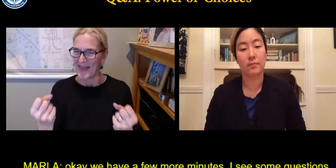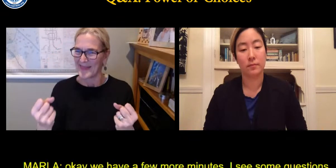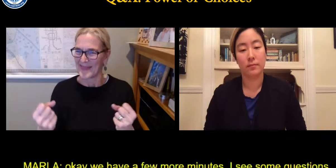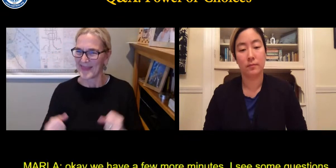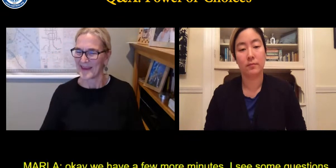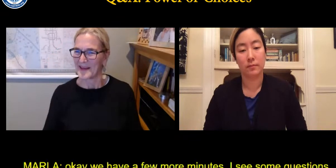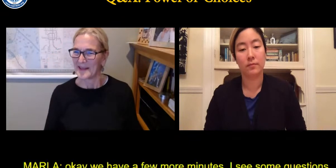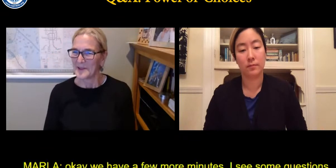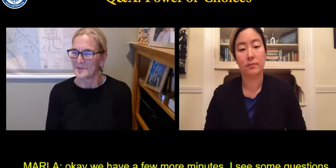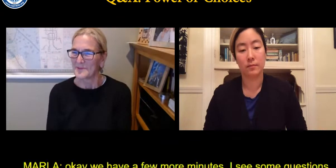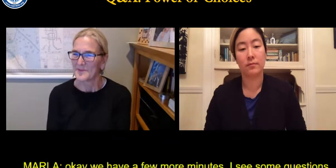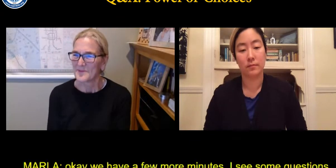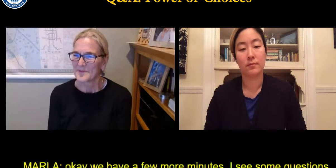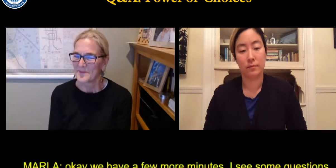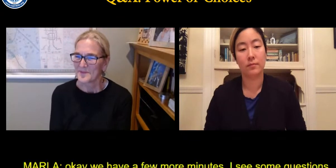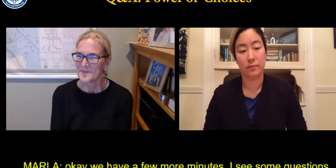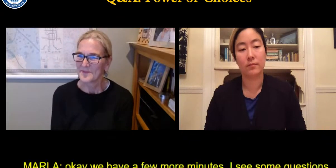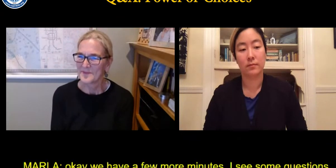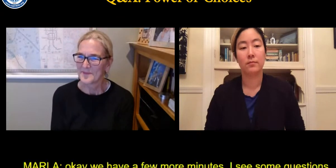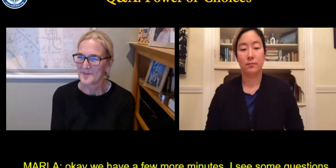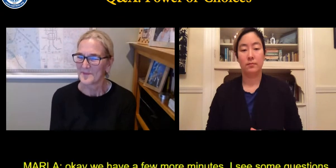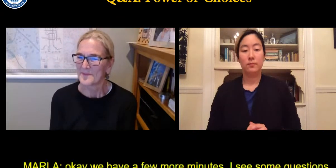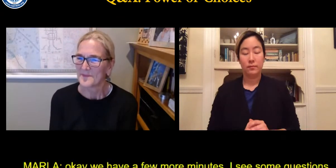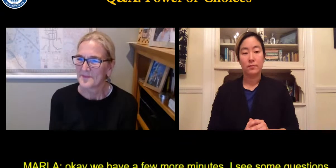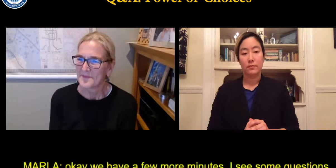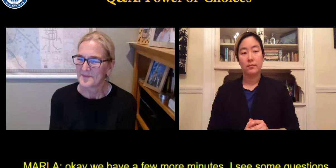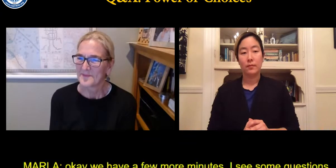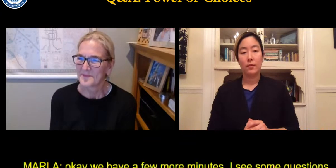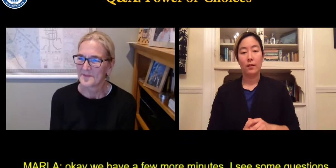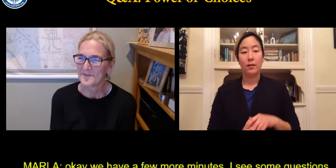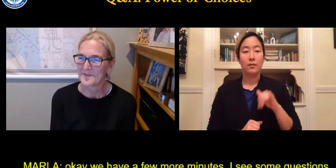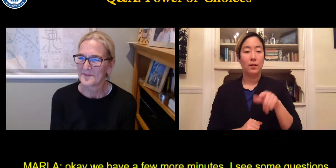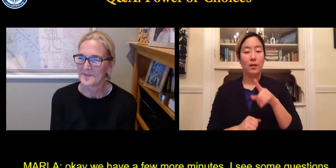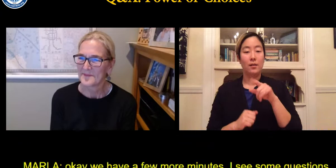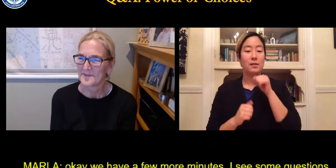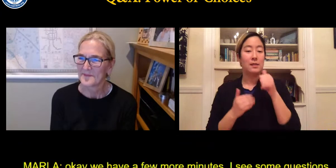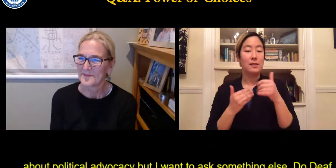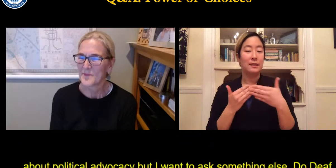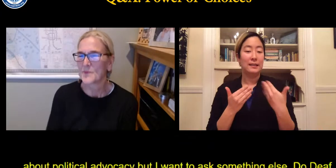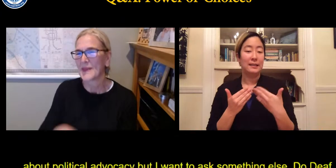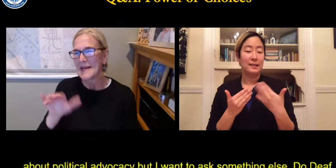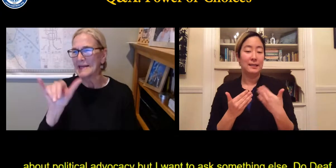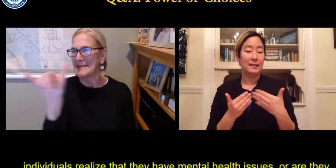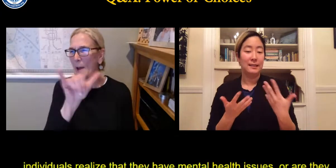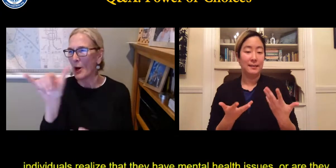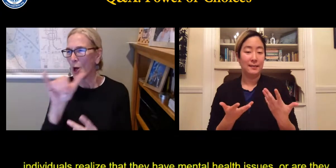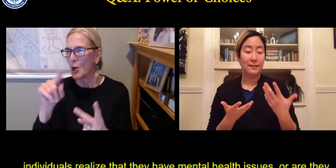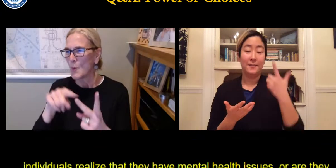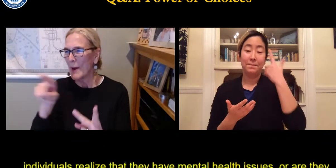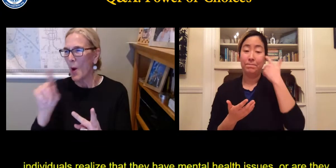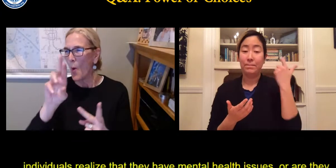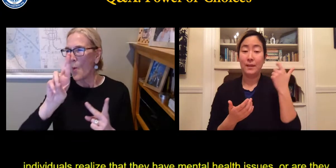people unaware of it? How can members of the deaf community recognize their own mental health issues?